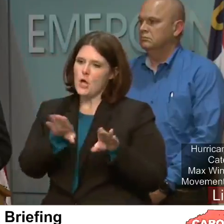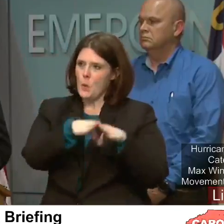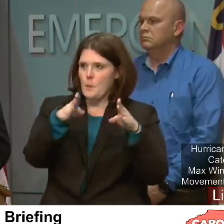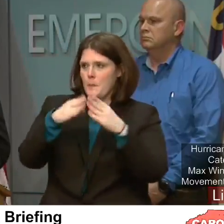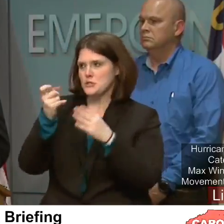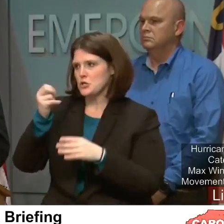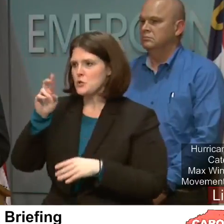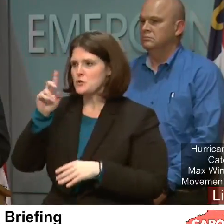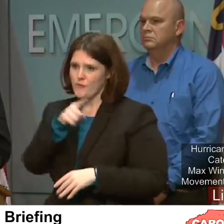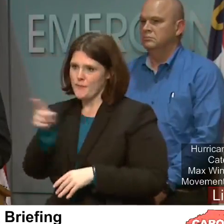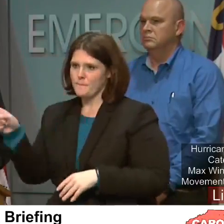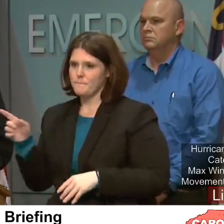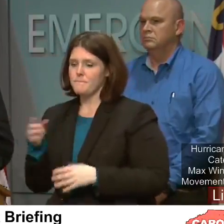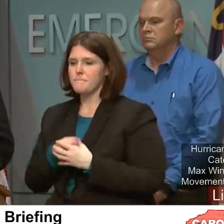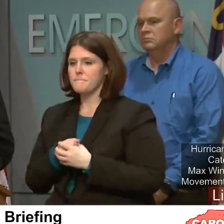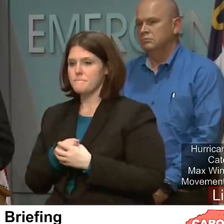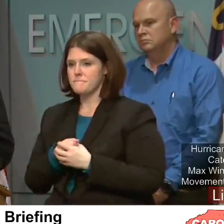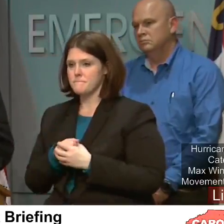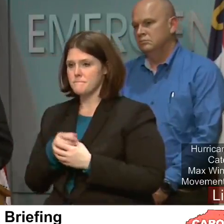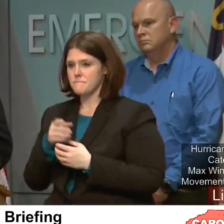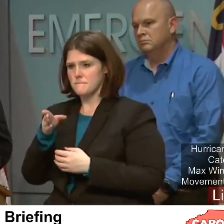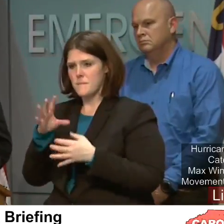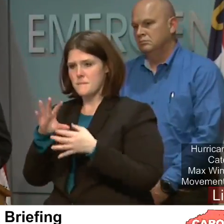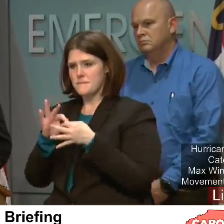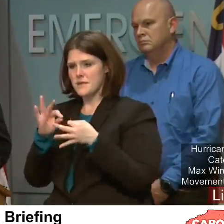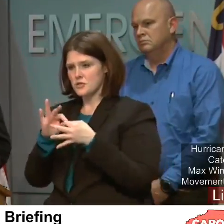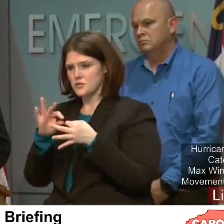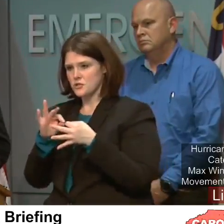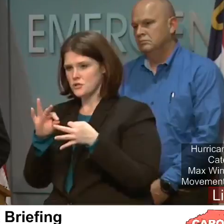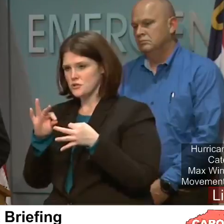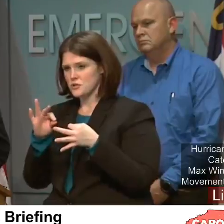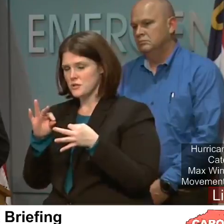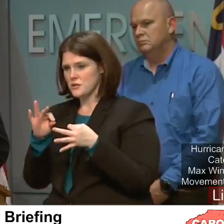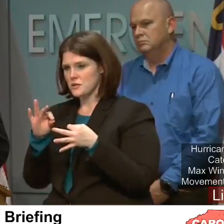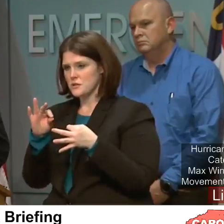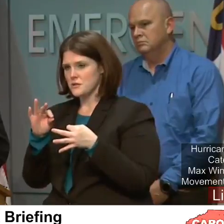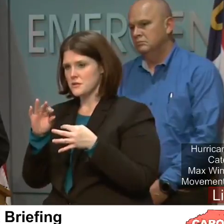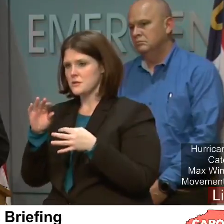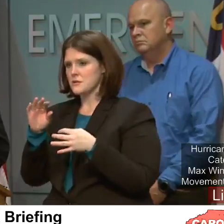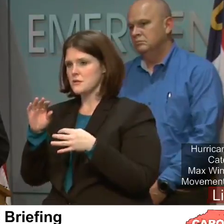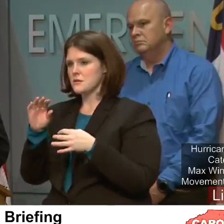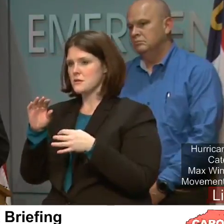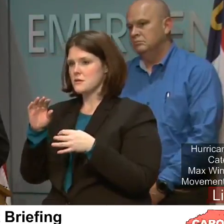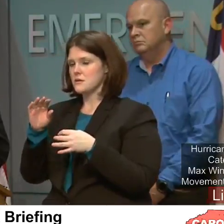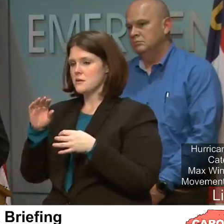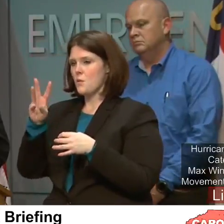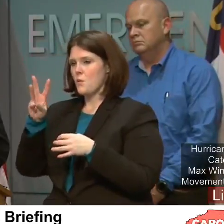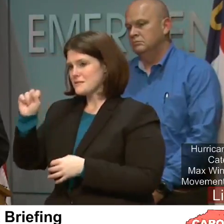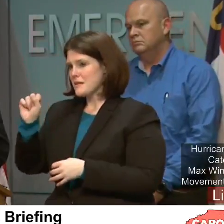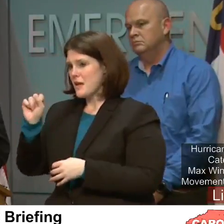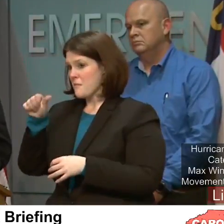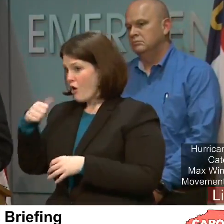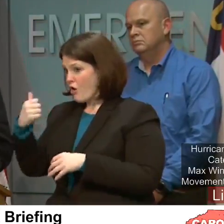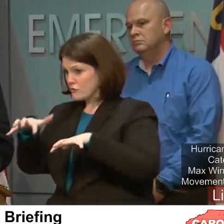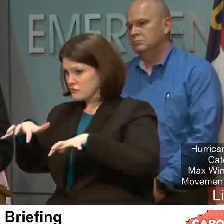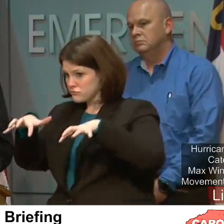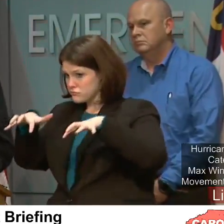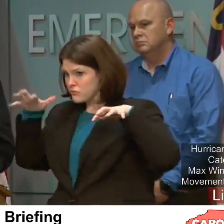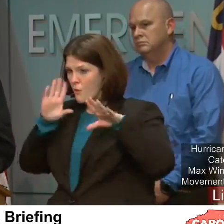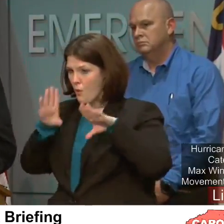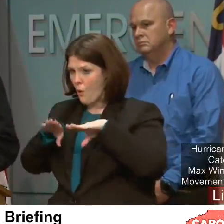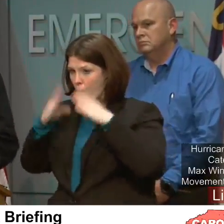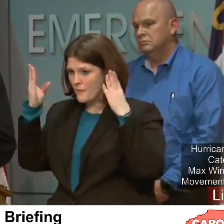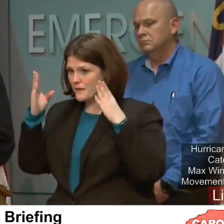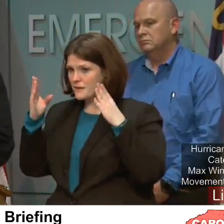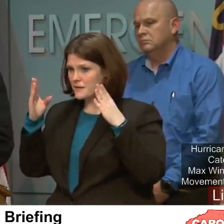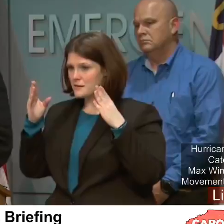go. You mentioned Joel in Winston-Salem. Are there contingency plans for other arena types of places, either in Raleigh